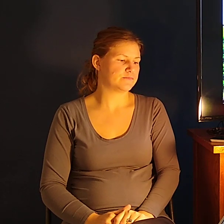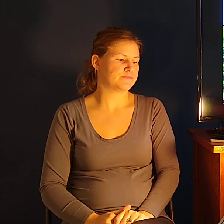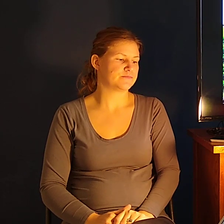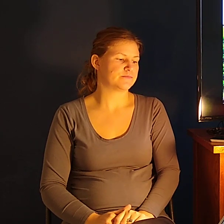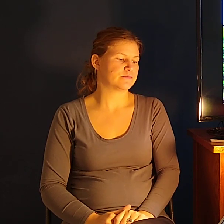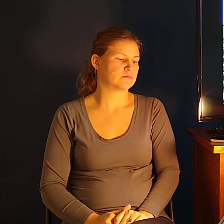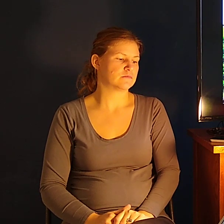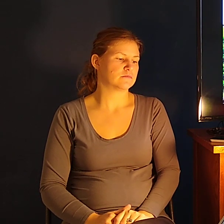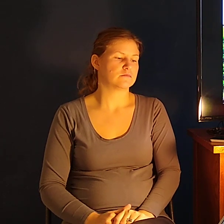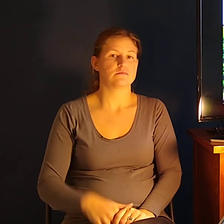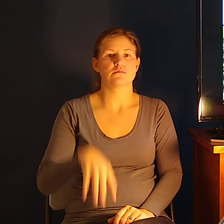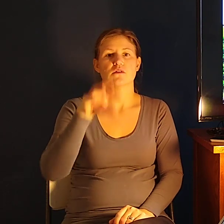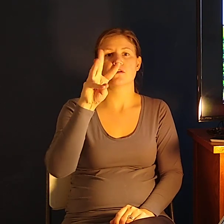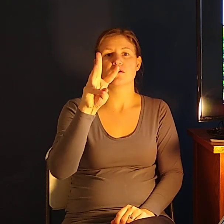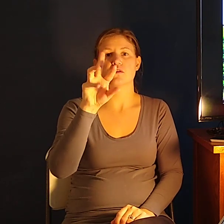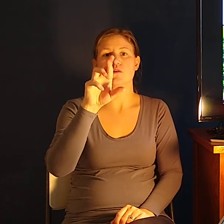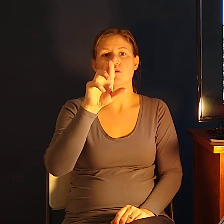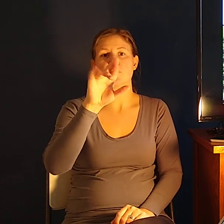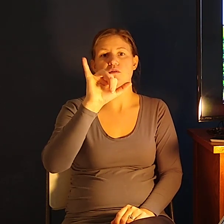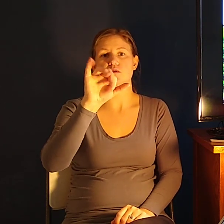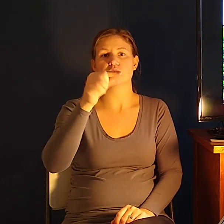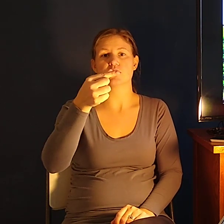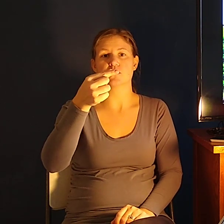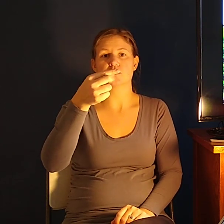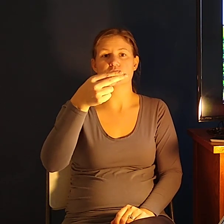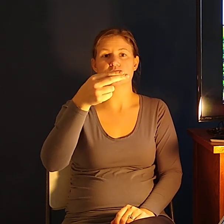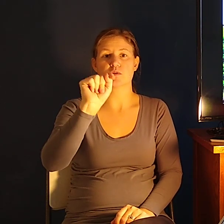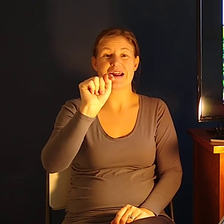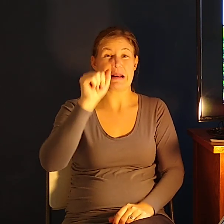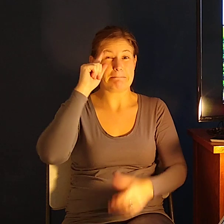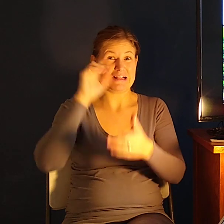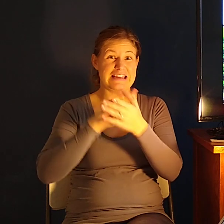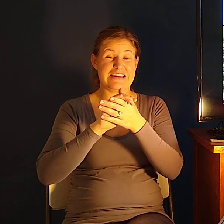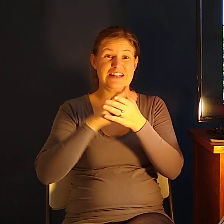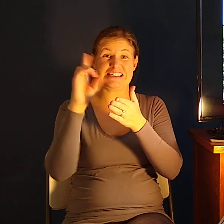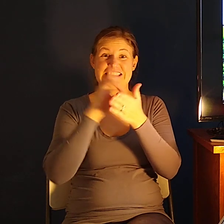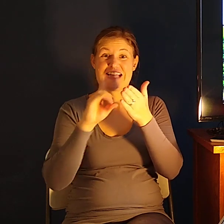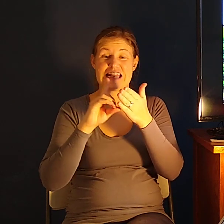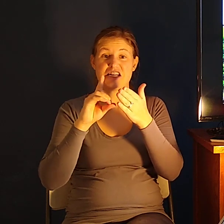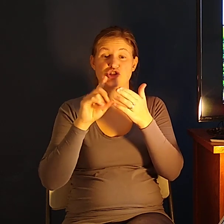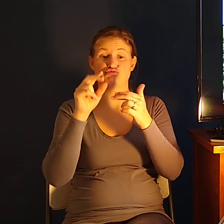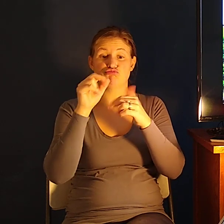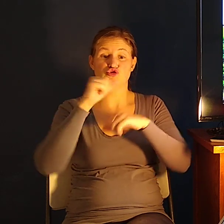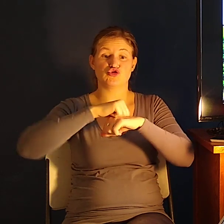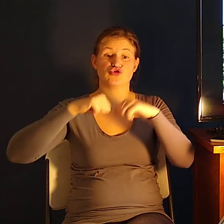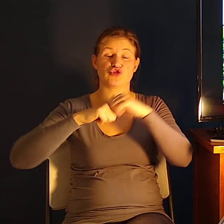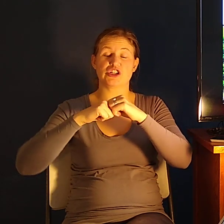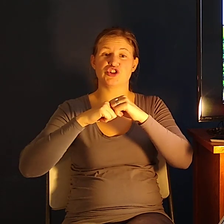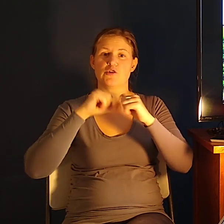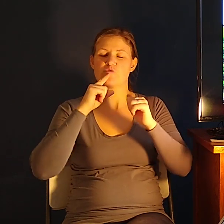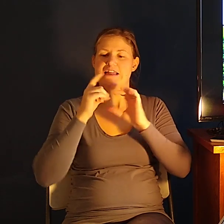Now, Wright believed in designing structures that were in harmony with humanity, and its